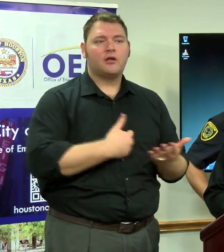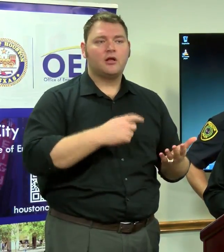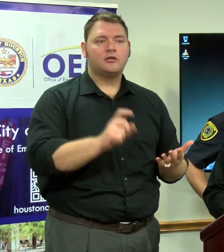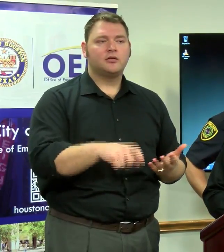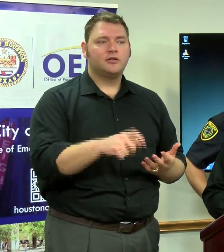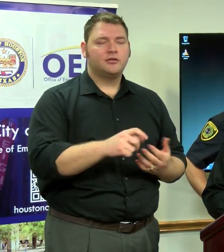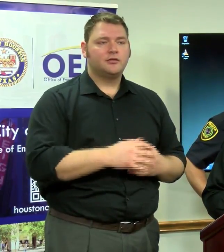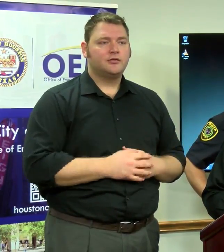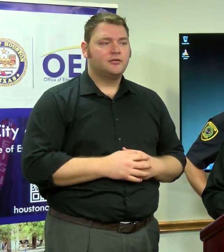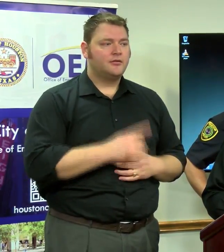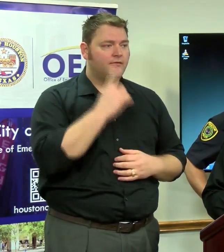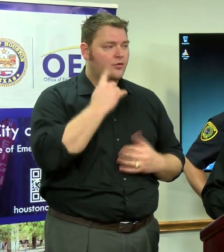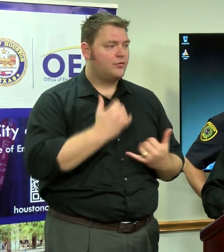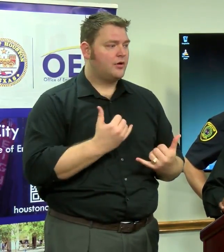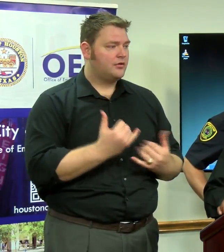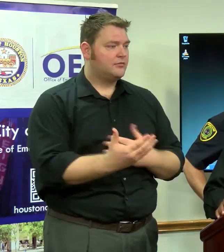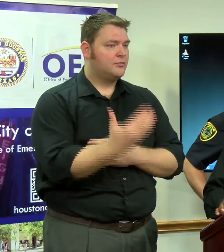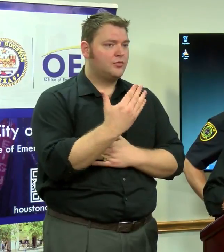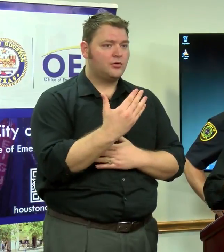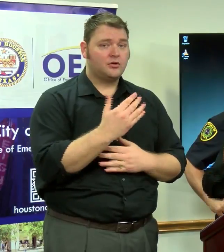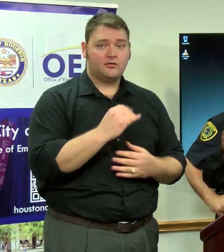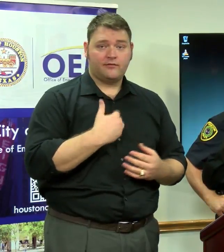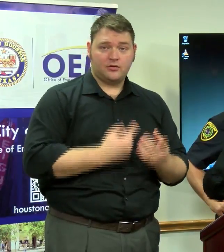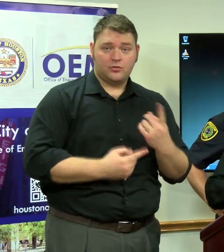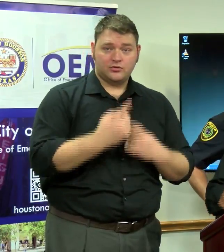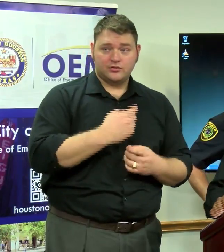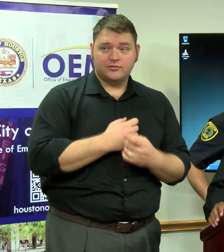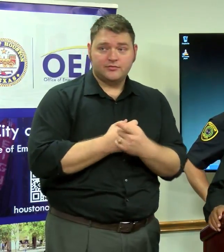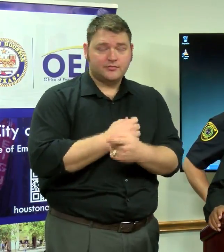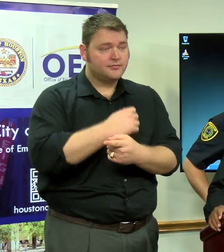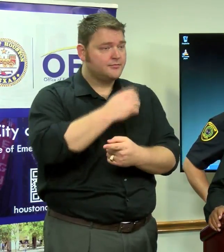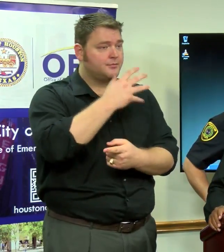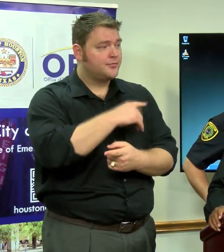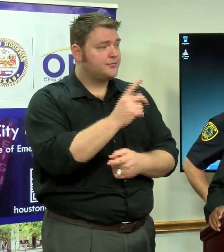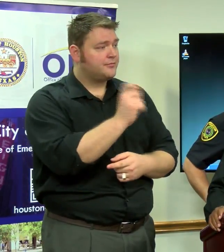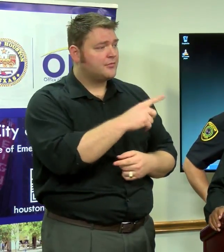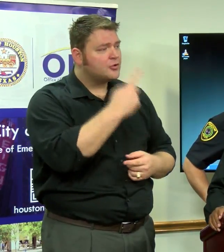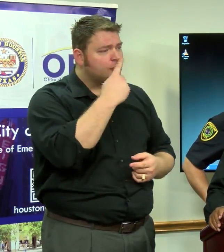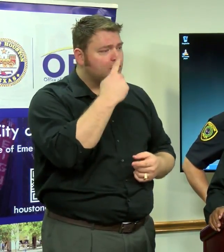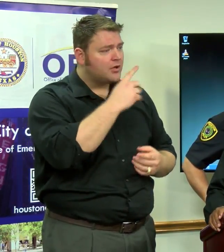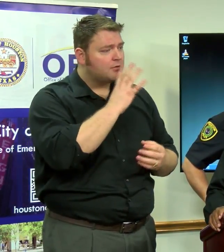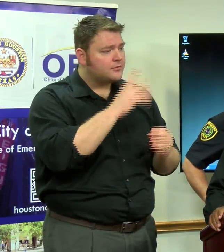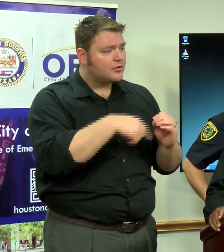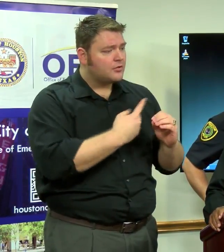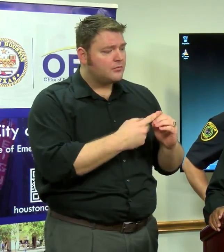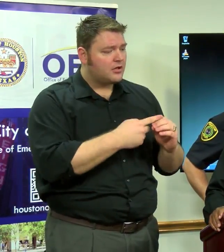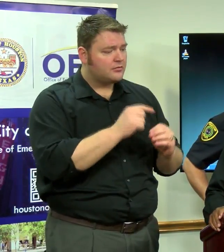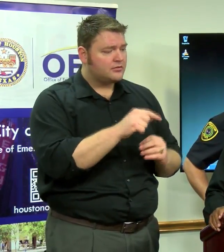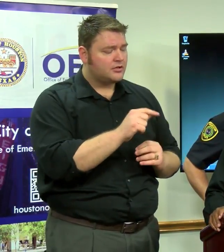cover for this morning. If you have any questions, yes. Mayor, can you talk about the Harvey